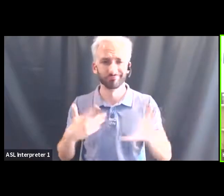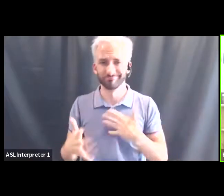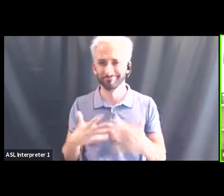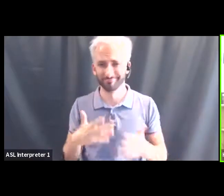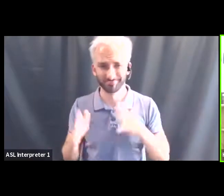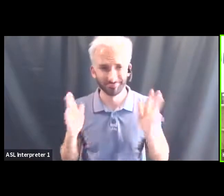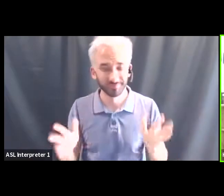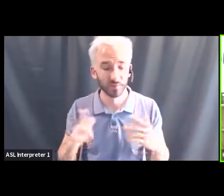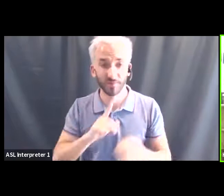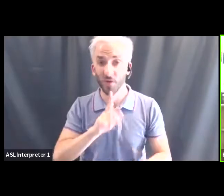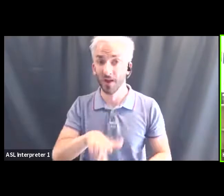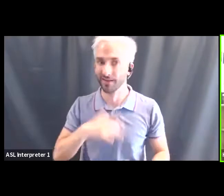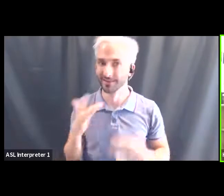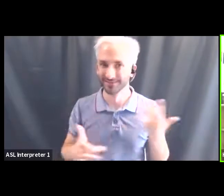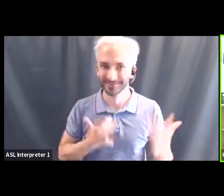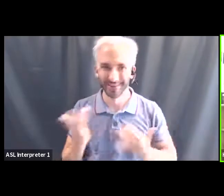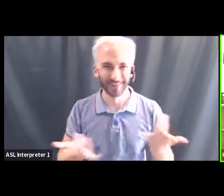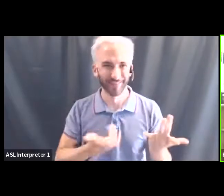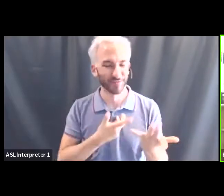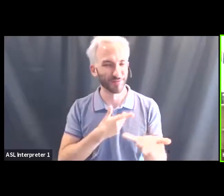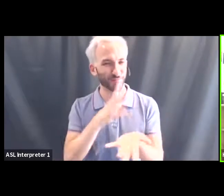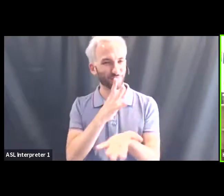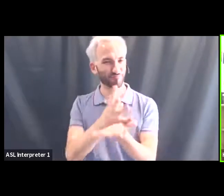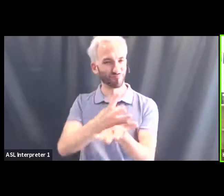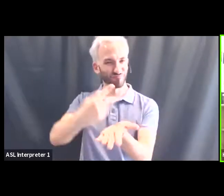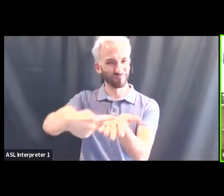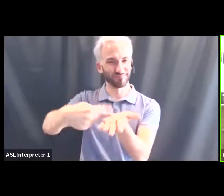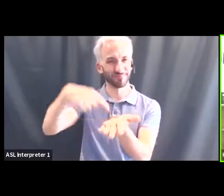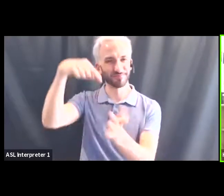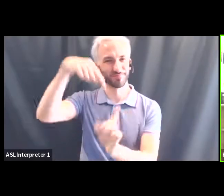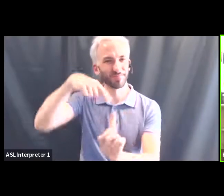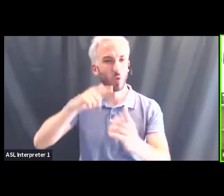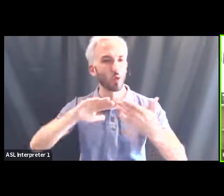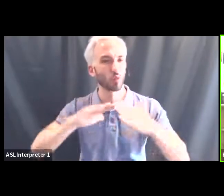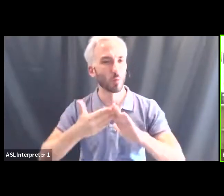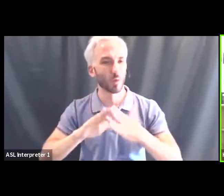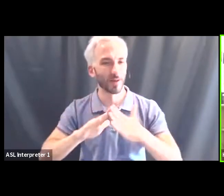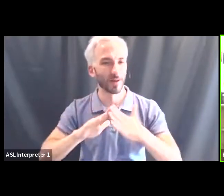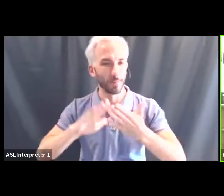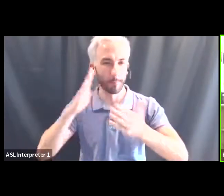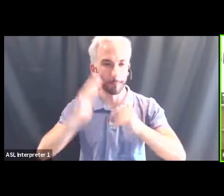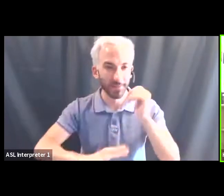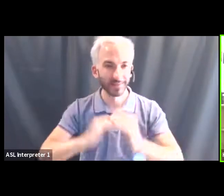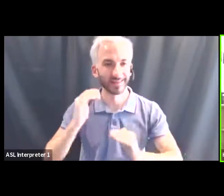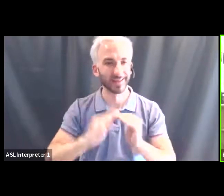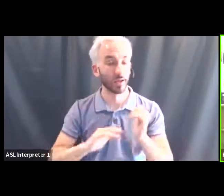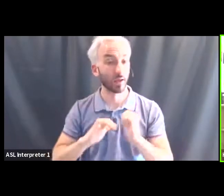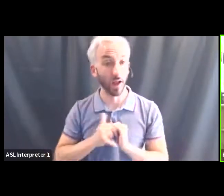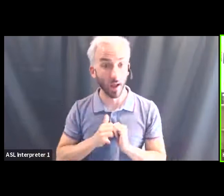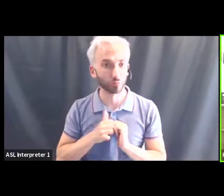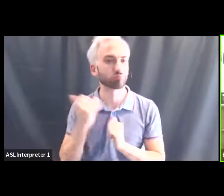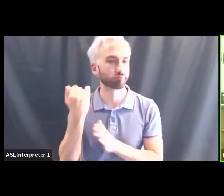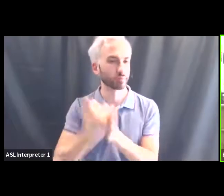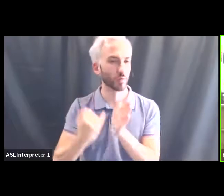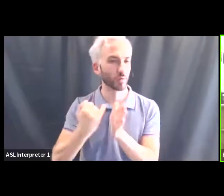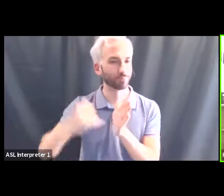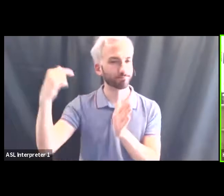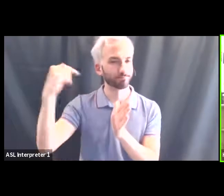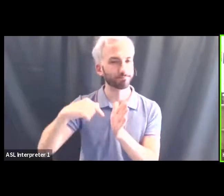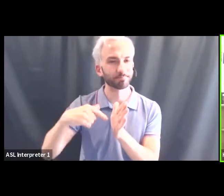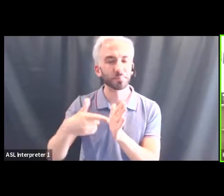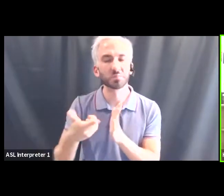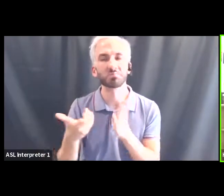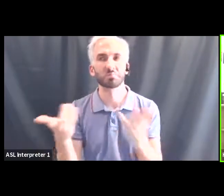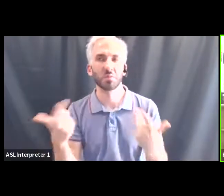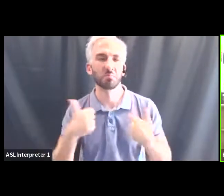excited to talk about community building through art. And I kind of decided, well,